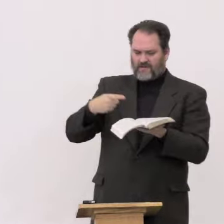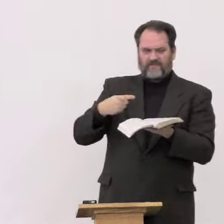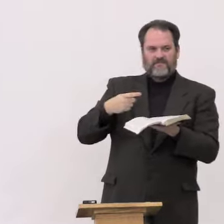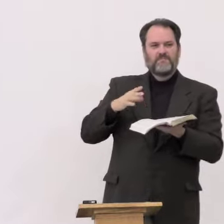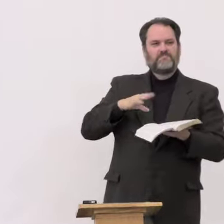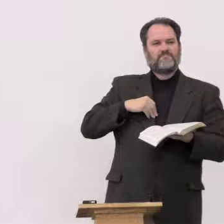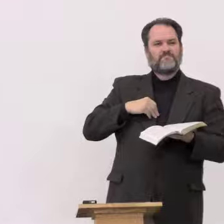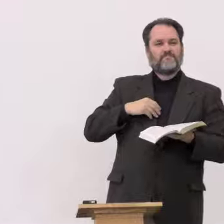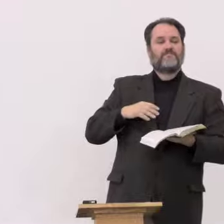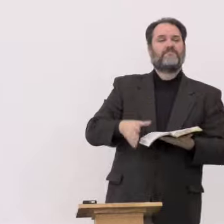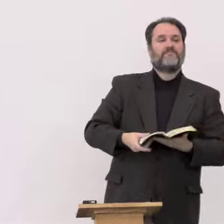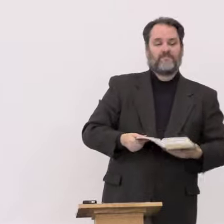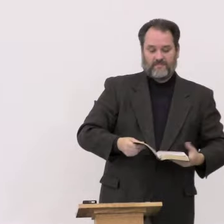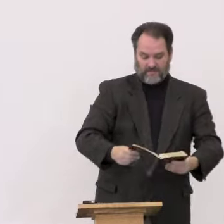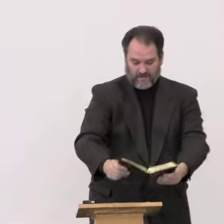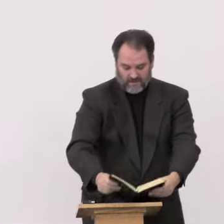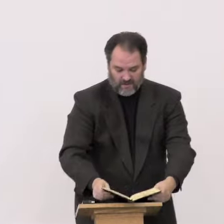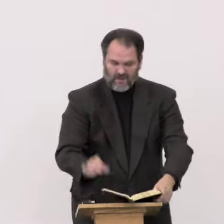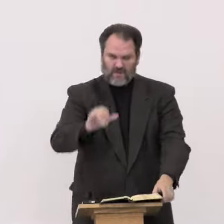That's fine, I accept that, but